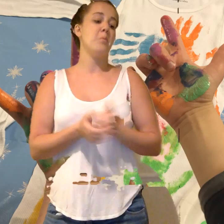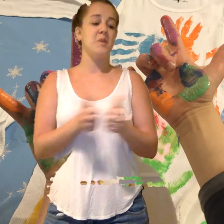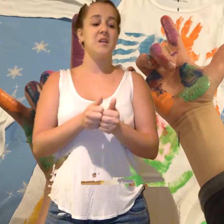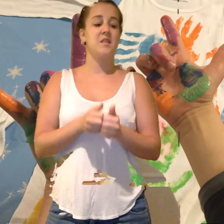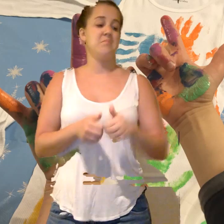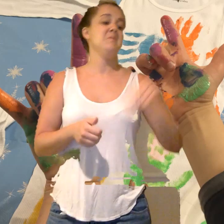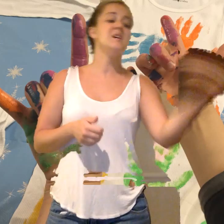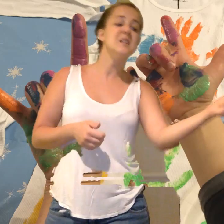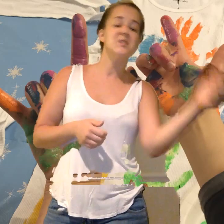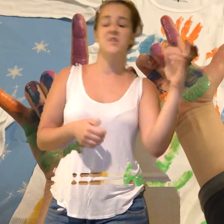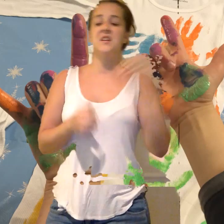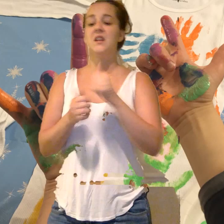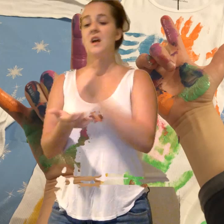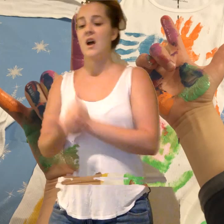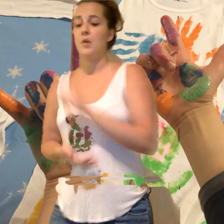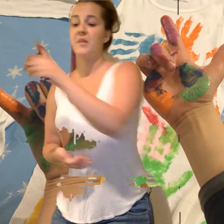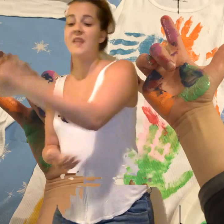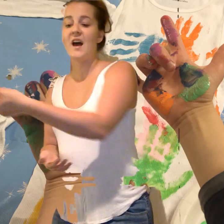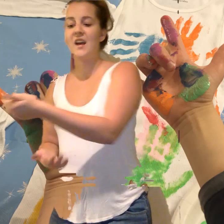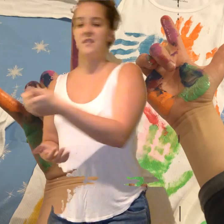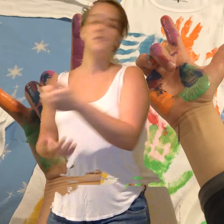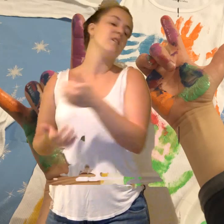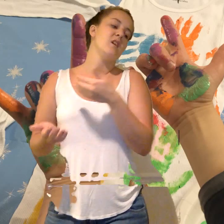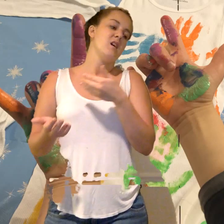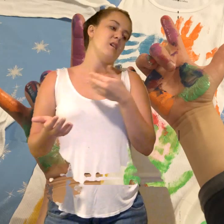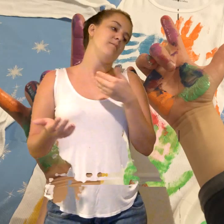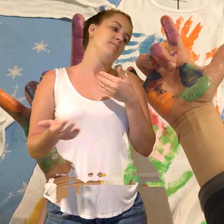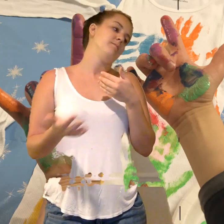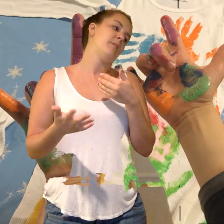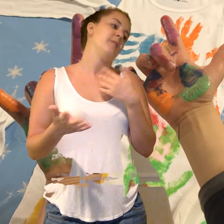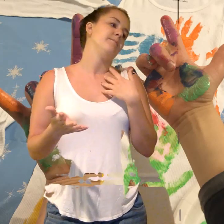with this or they need help with that. But